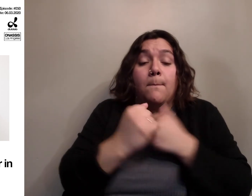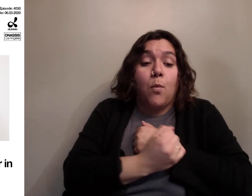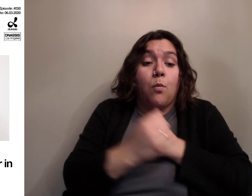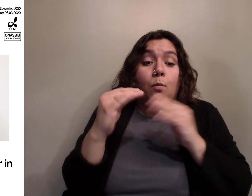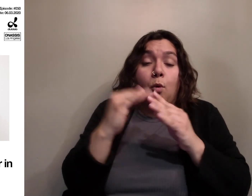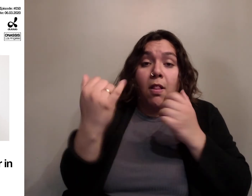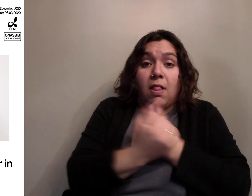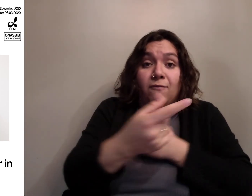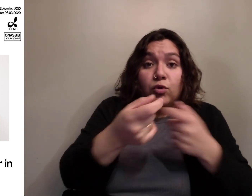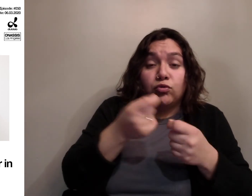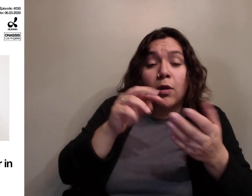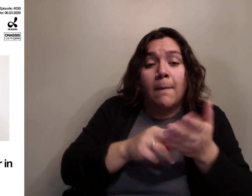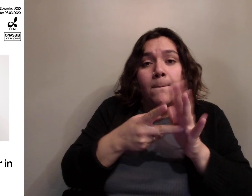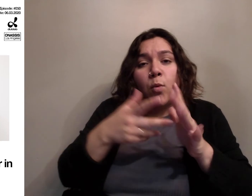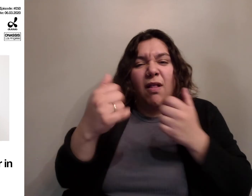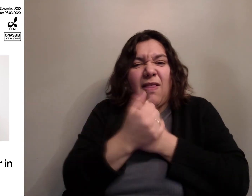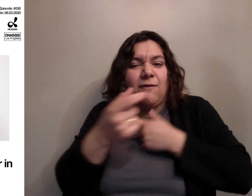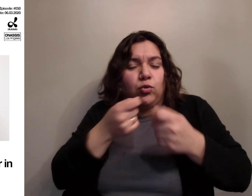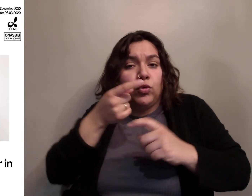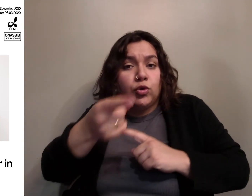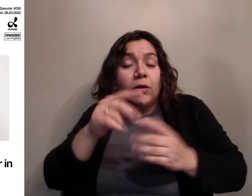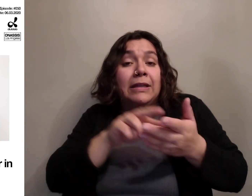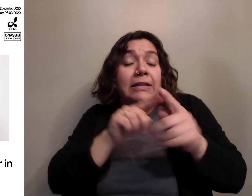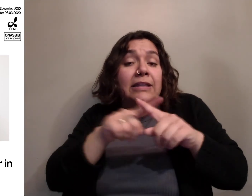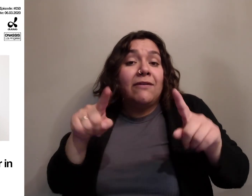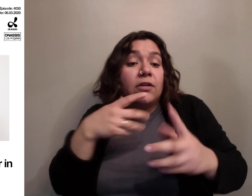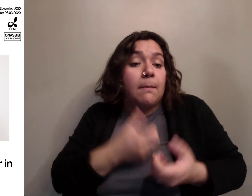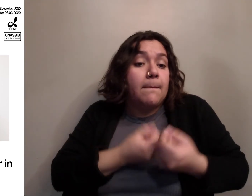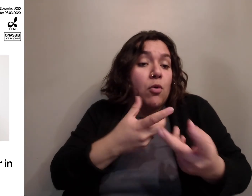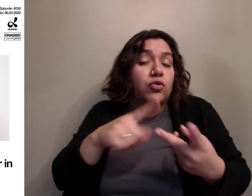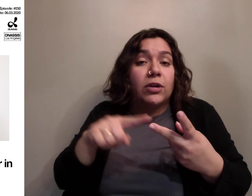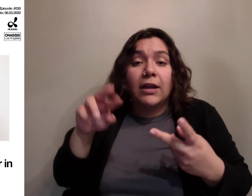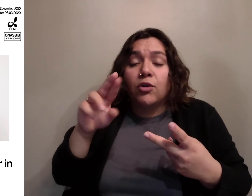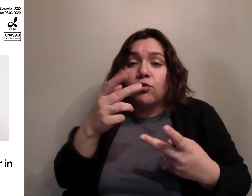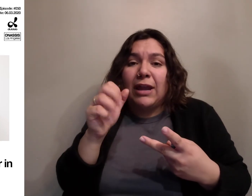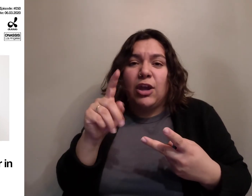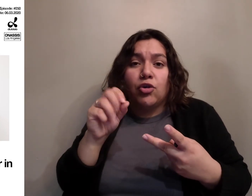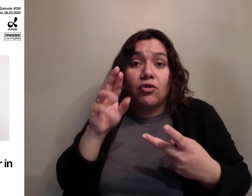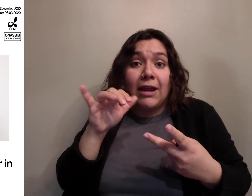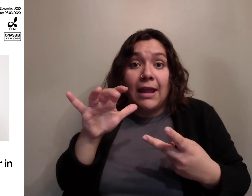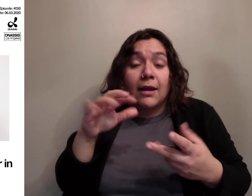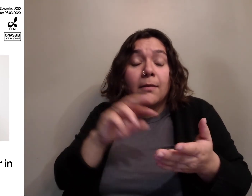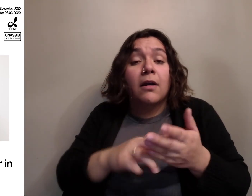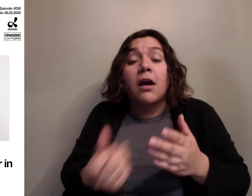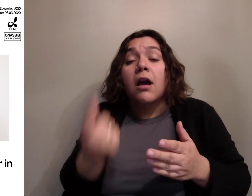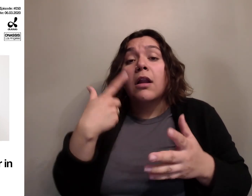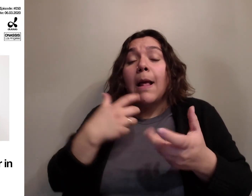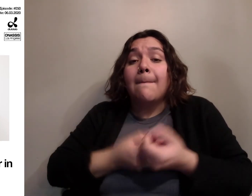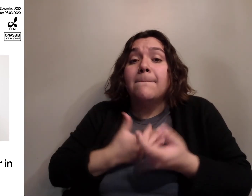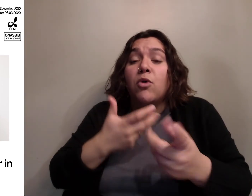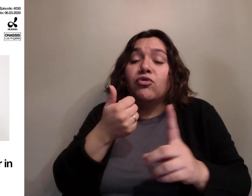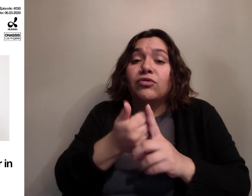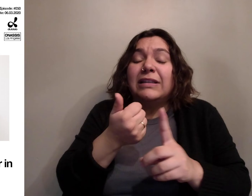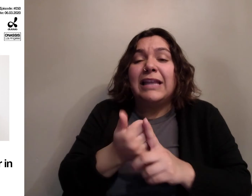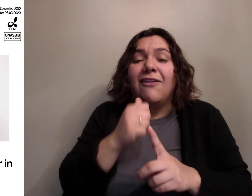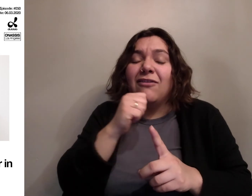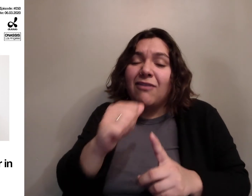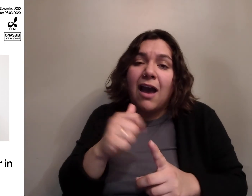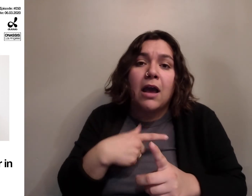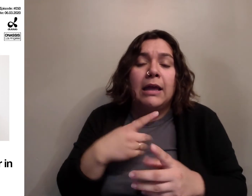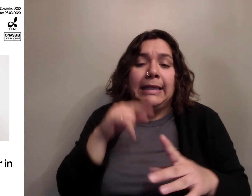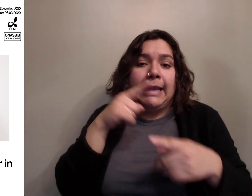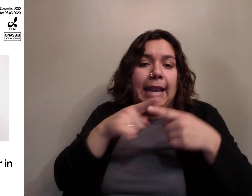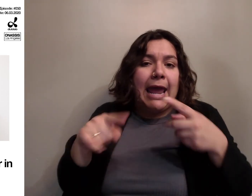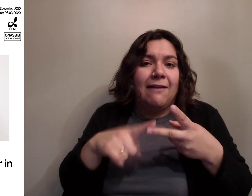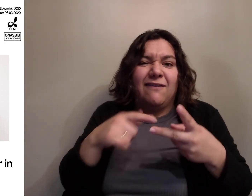love, the more you control, the more it controls you. The difference between poetry and rhetoric is Darin Tator, because a